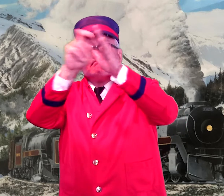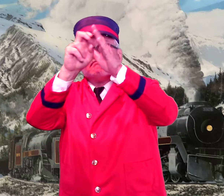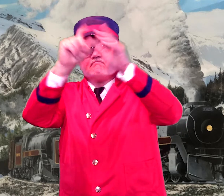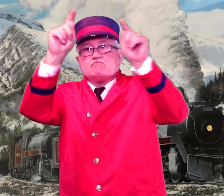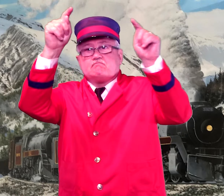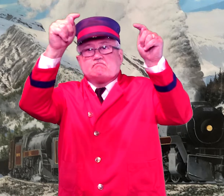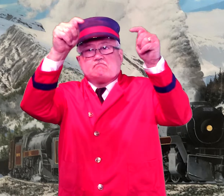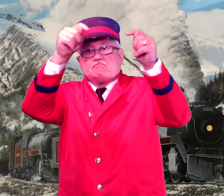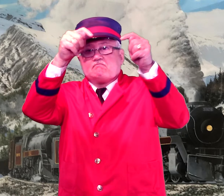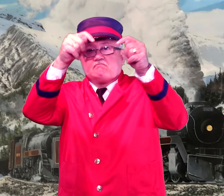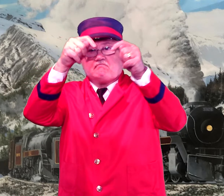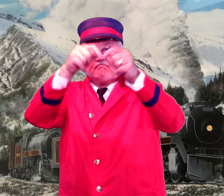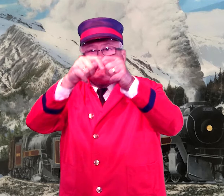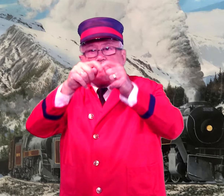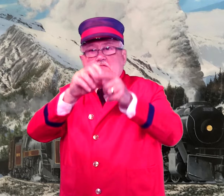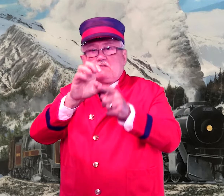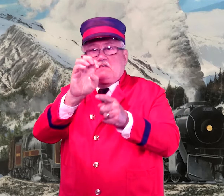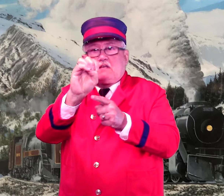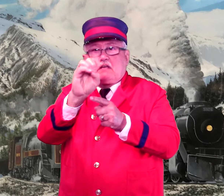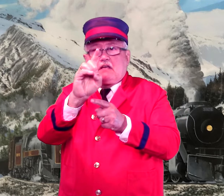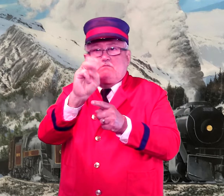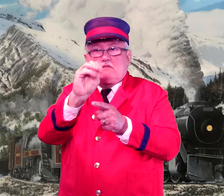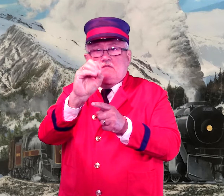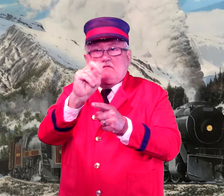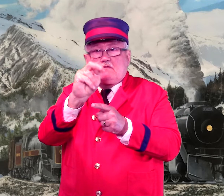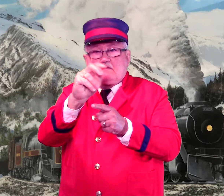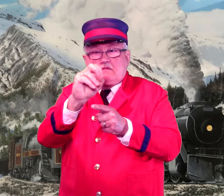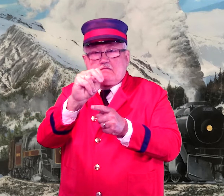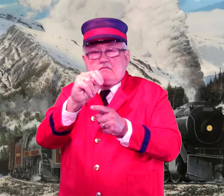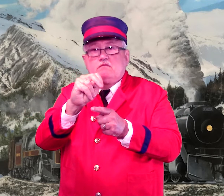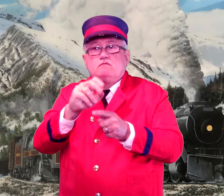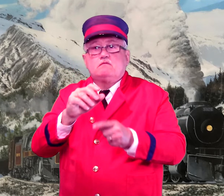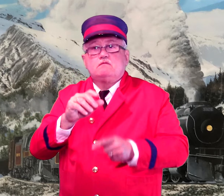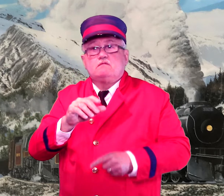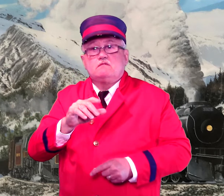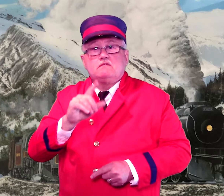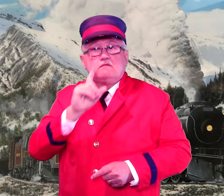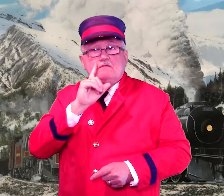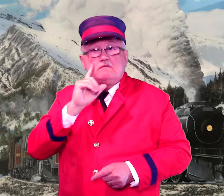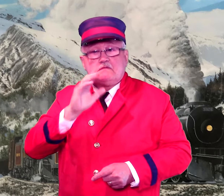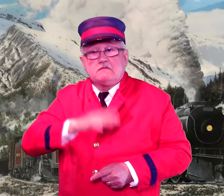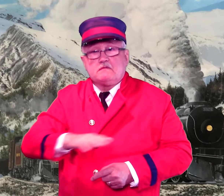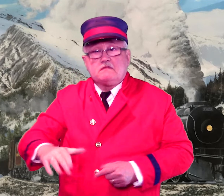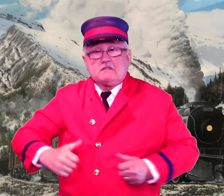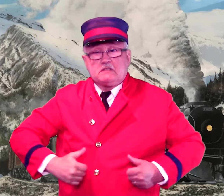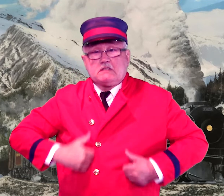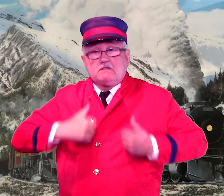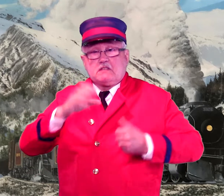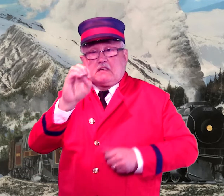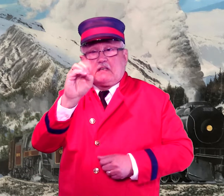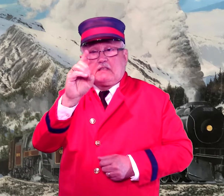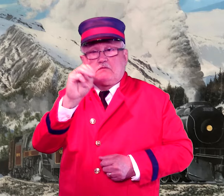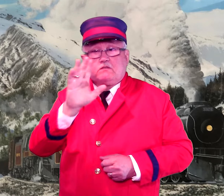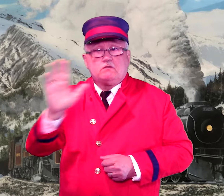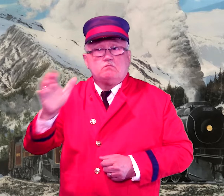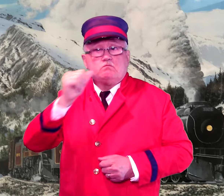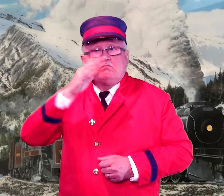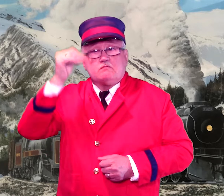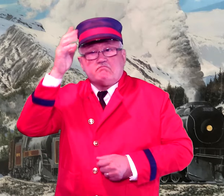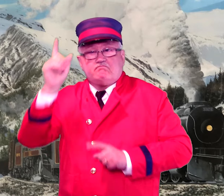up the deaf students before the school year started and bring them on to Edmonton. There, deaf children of Edmonton would